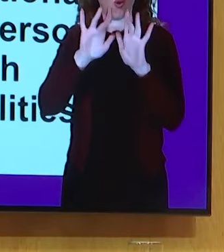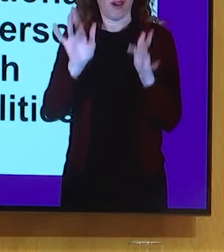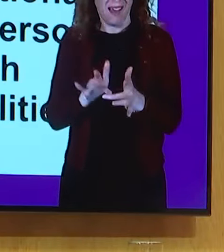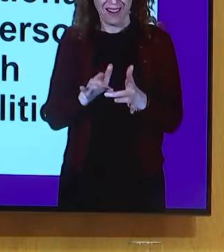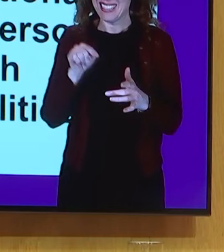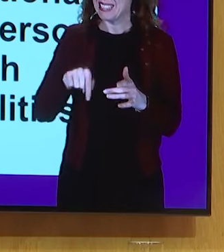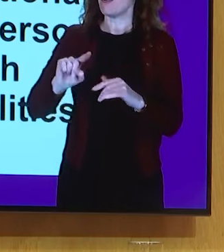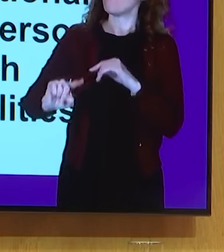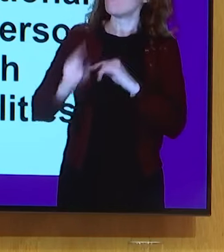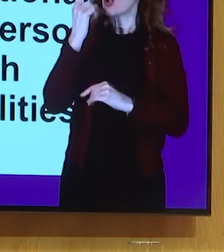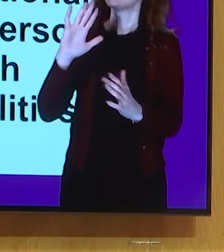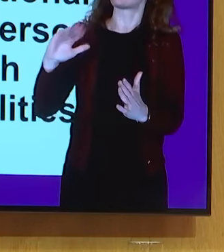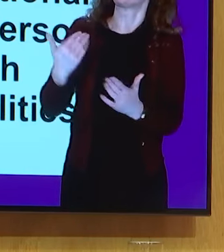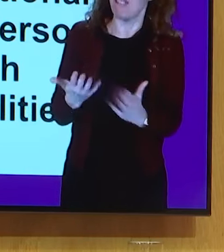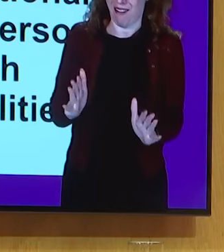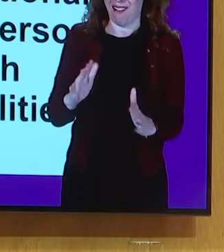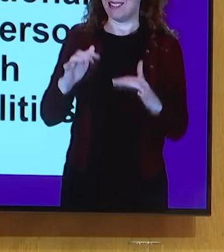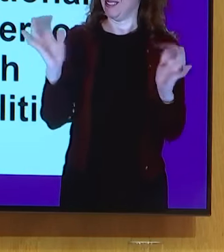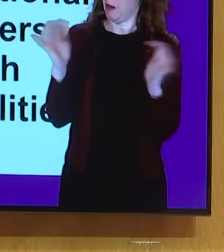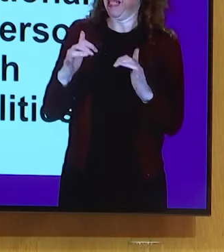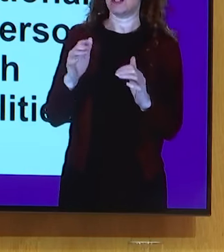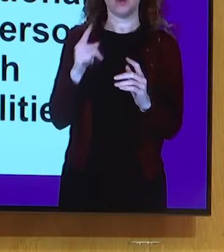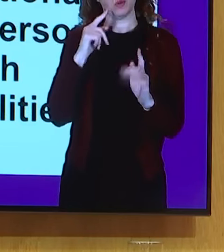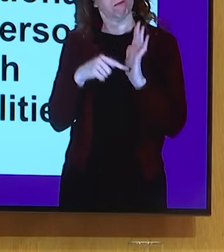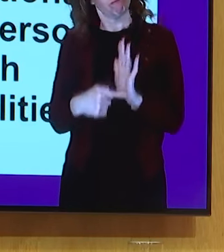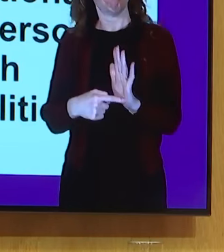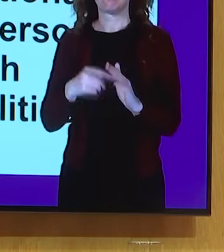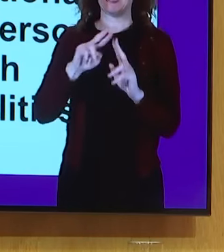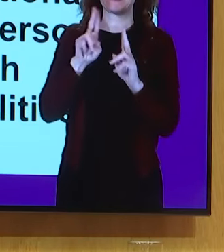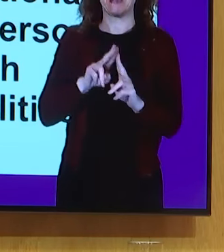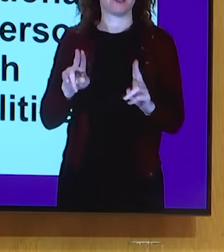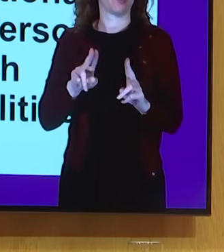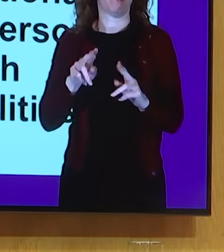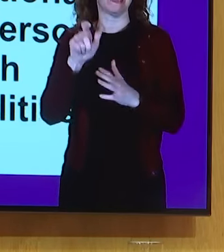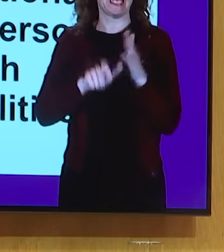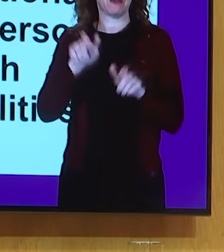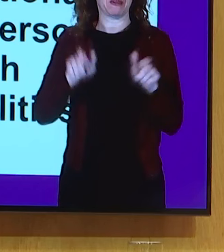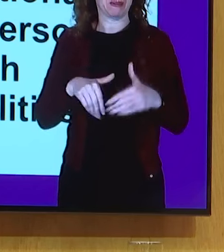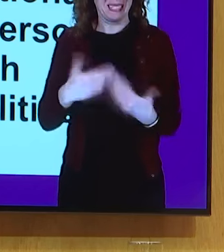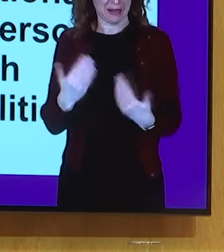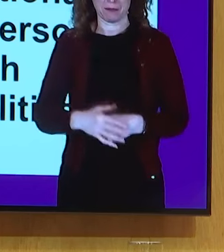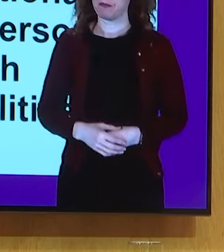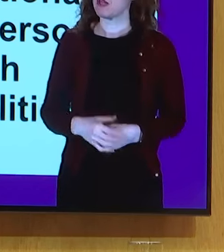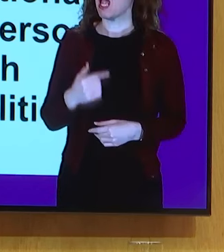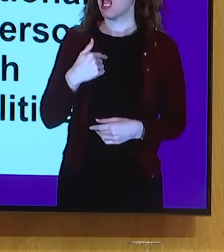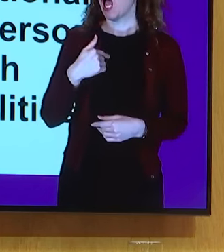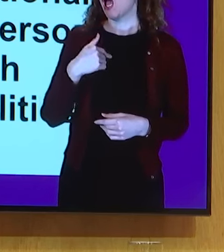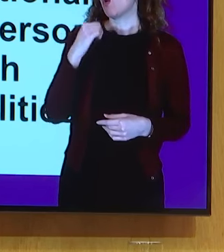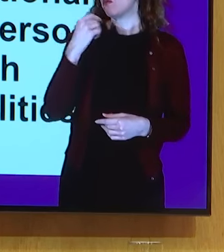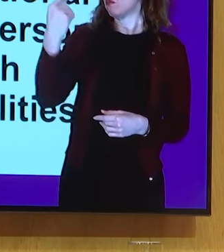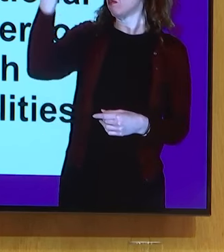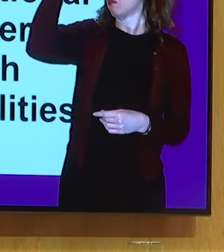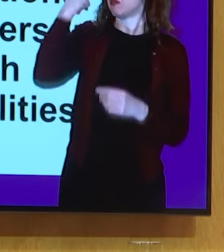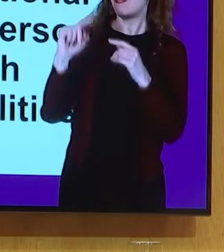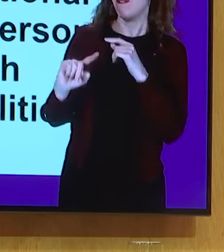ever summit to mark International Disabled People's Day. I would have been 11 when the first